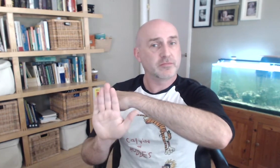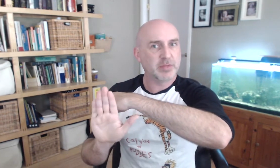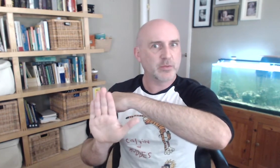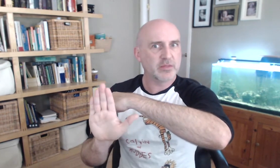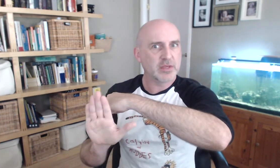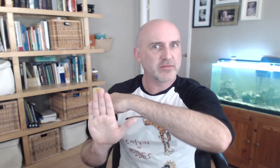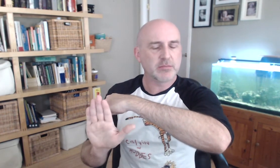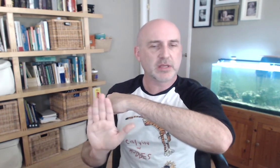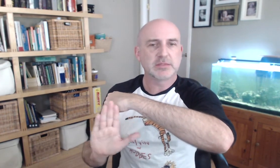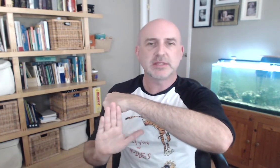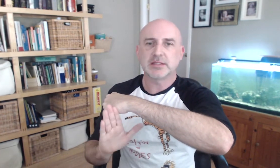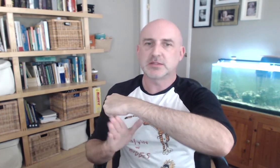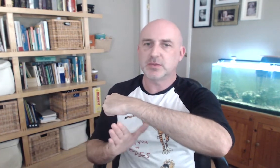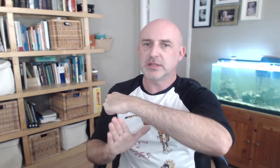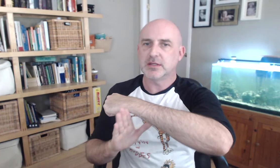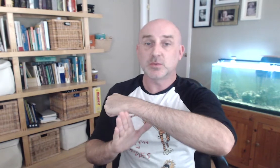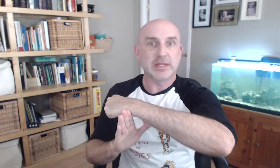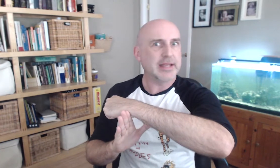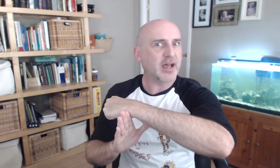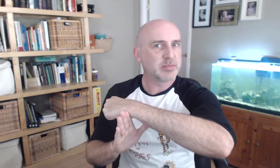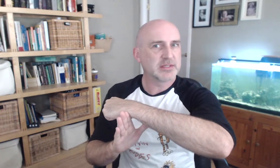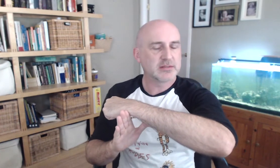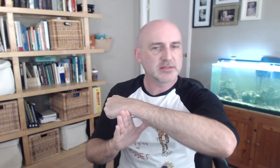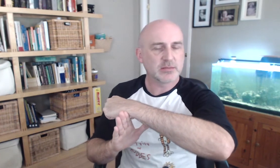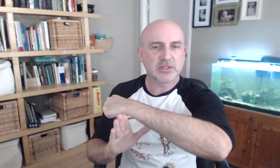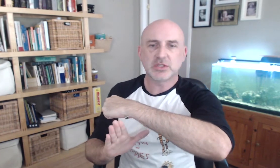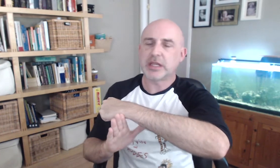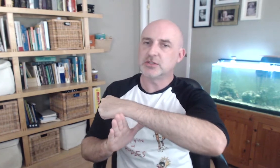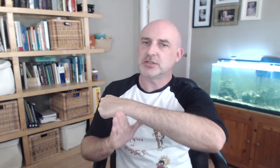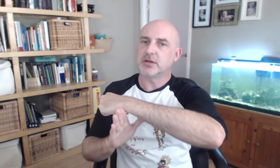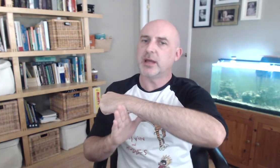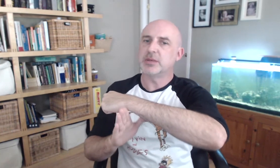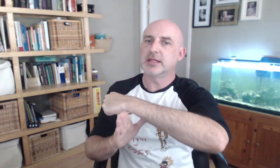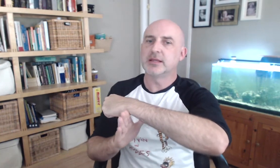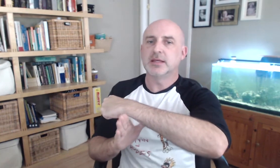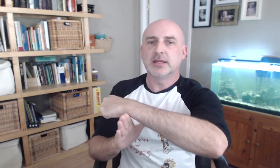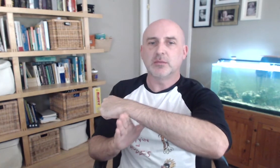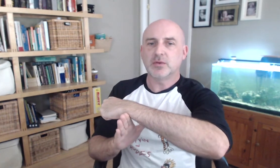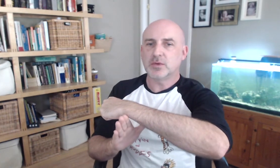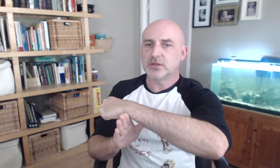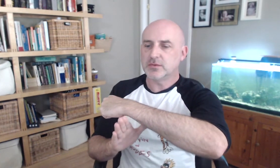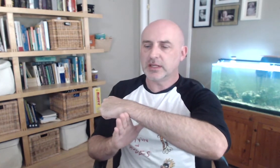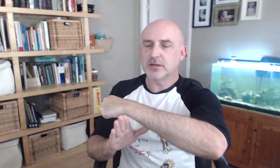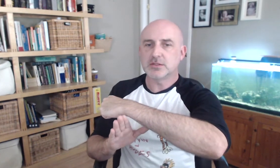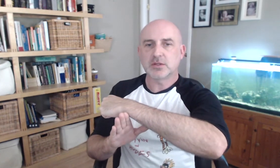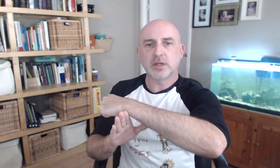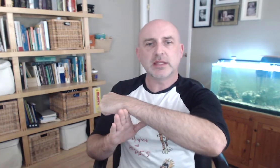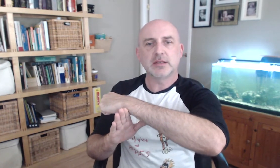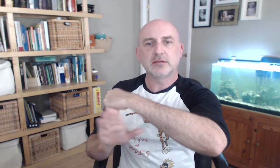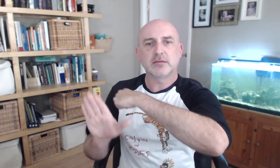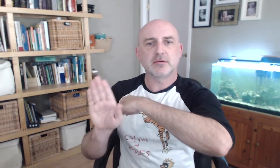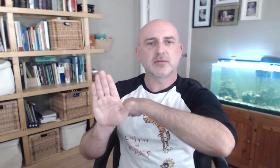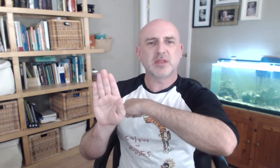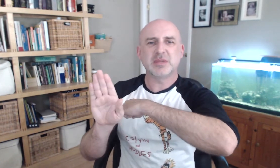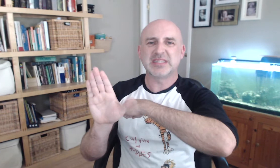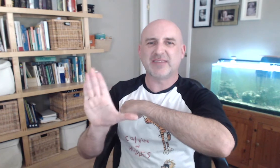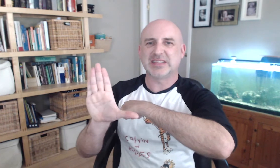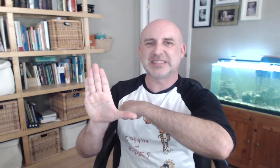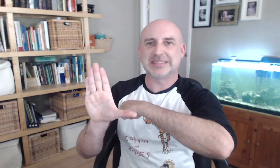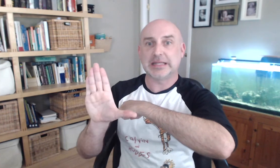bear with me if I make mistakes as we adapt to some of the changes that are happening. But you want to do right here, just go ahead, and the thumb doesn't have to stick